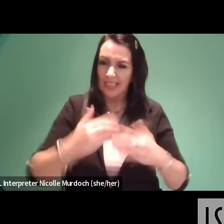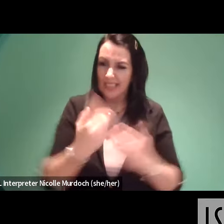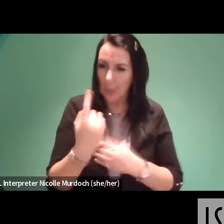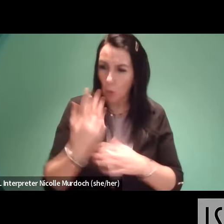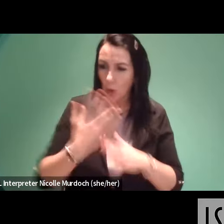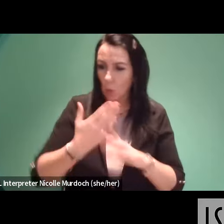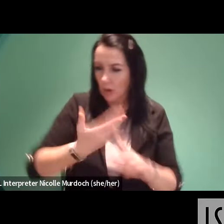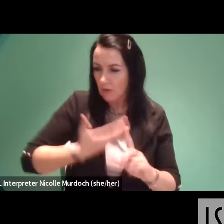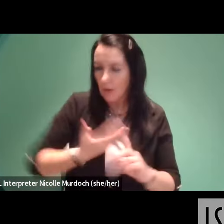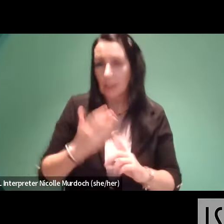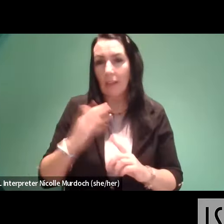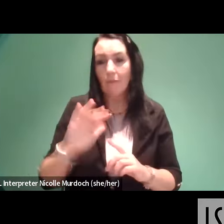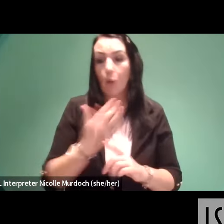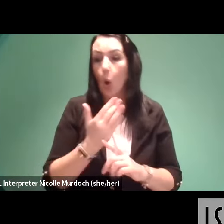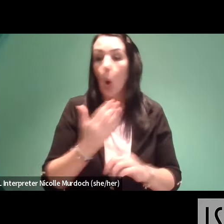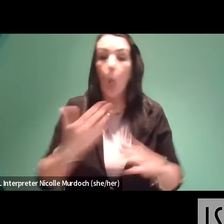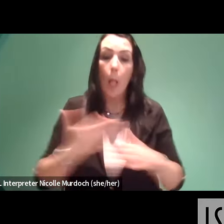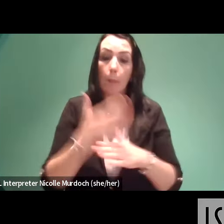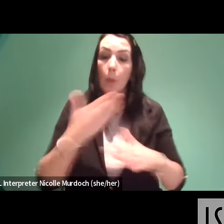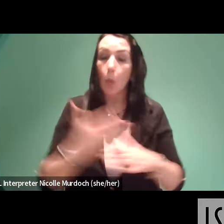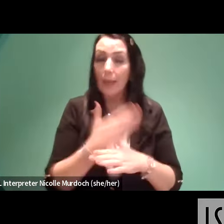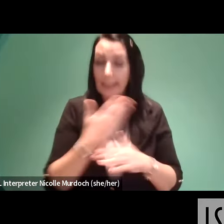rights for all employees.